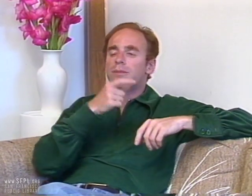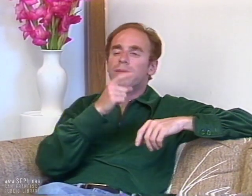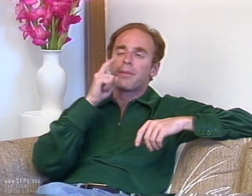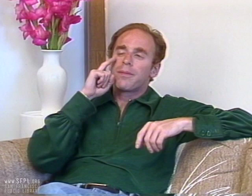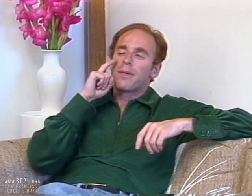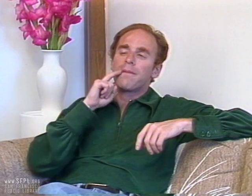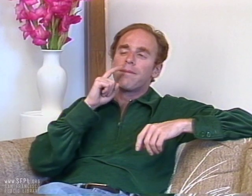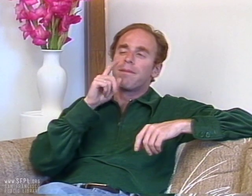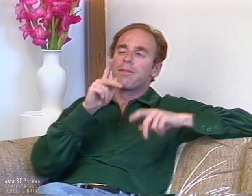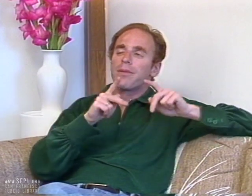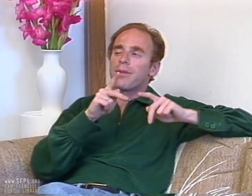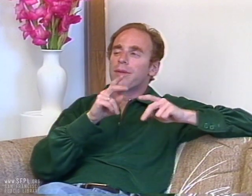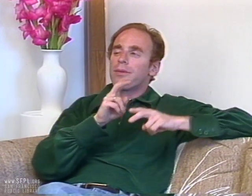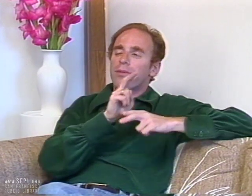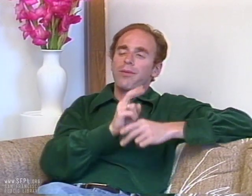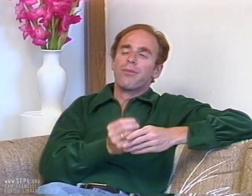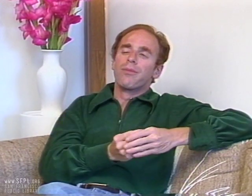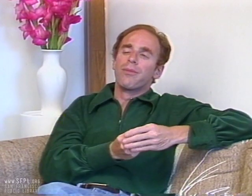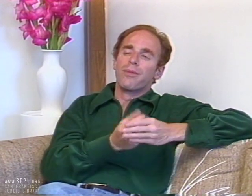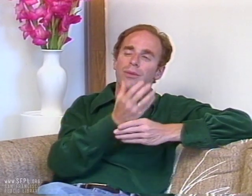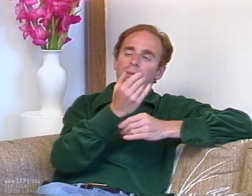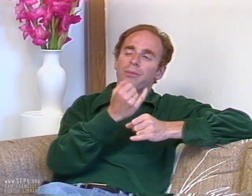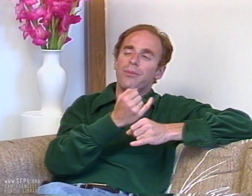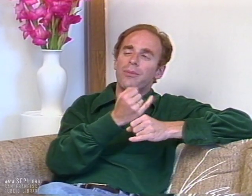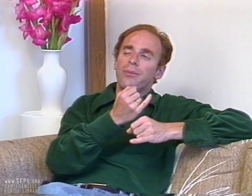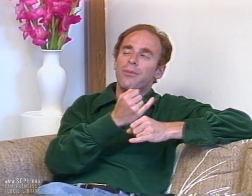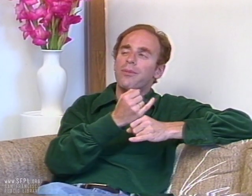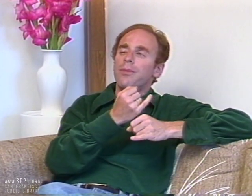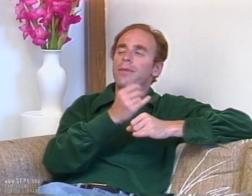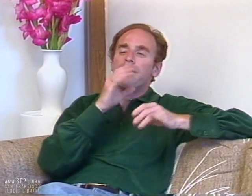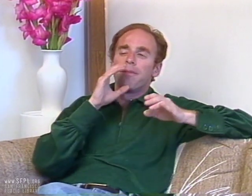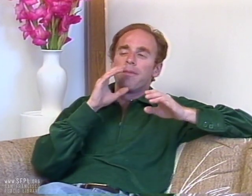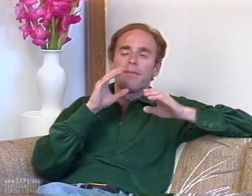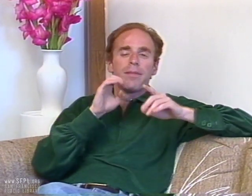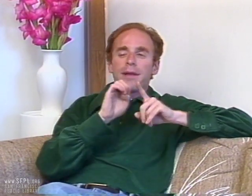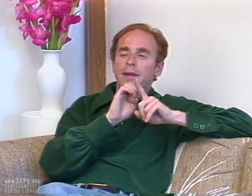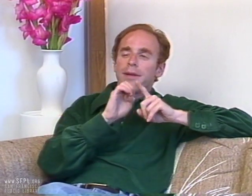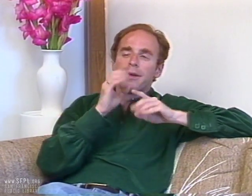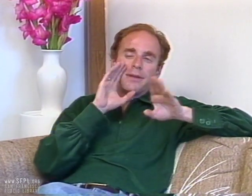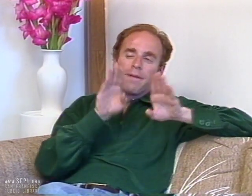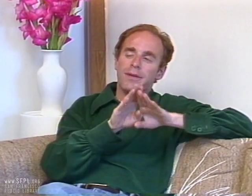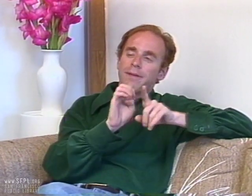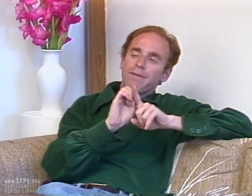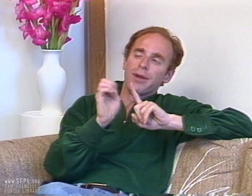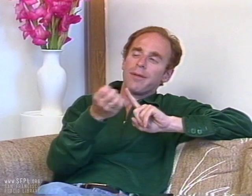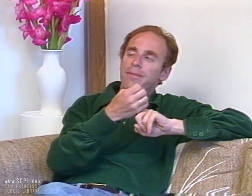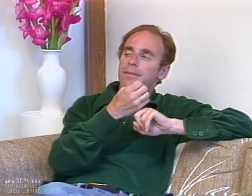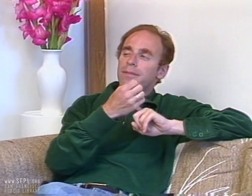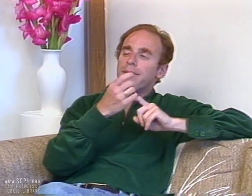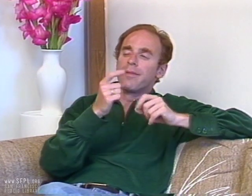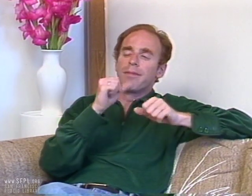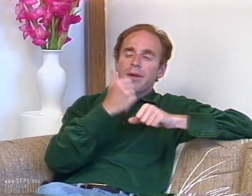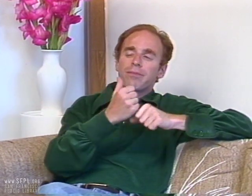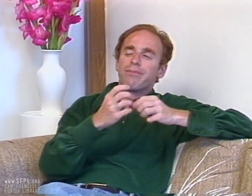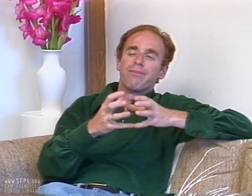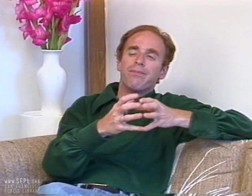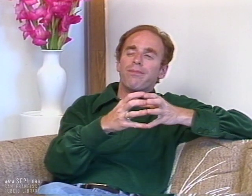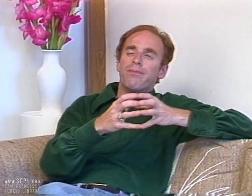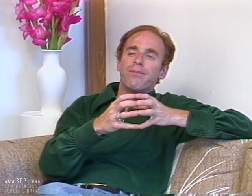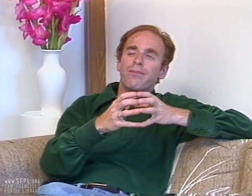insular environment. When they leave school, they have difficulty adjusting to people different from them. They have a hard